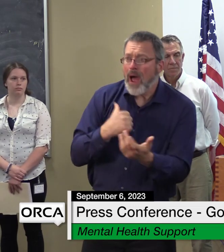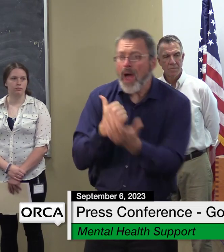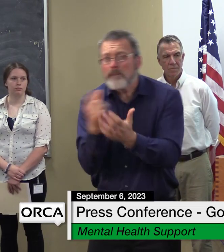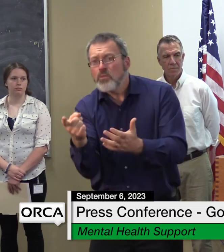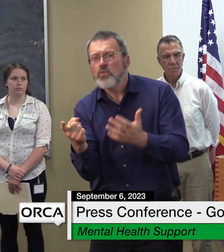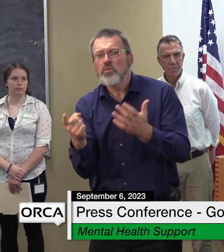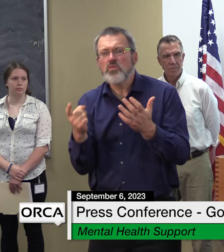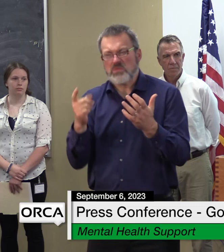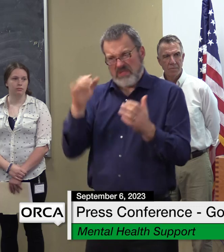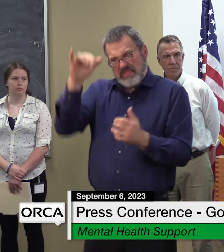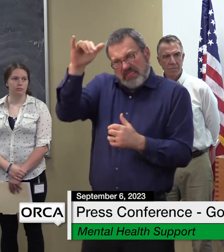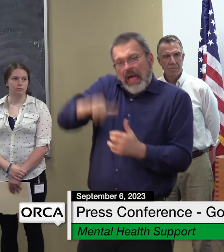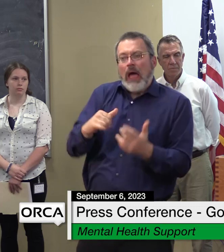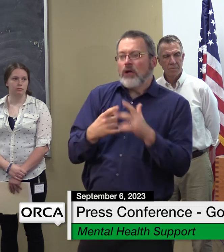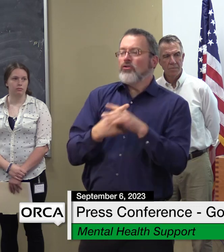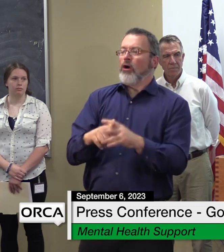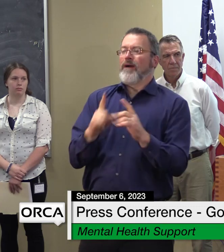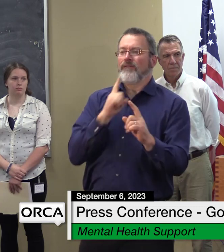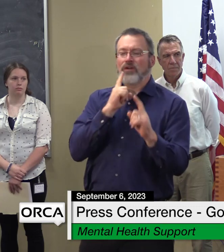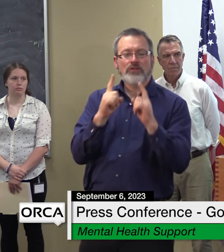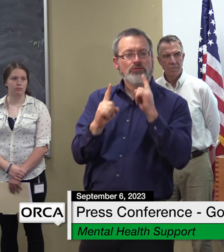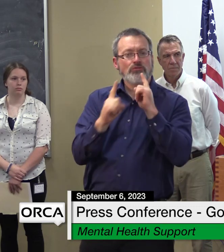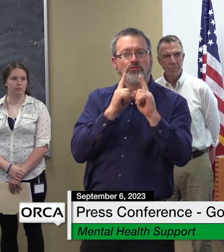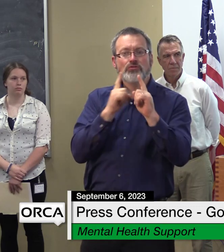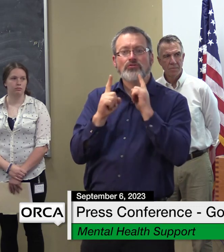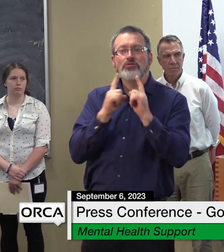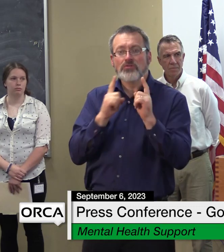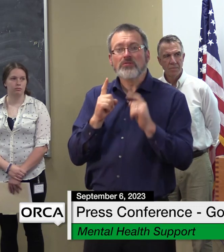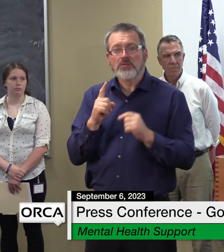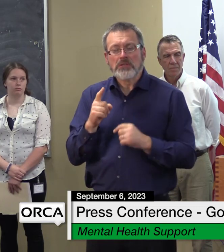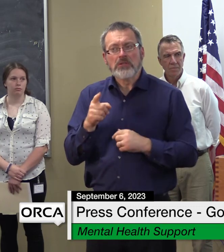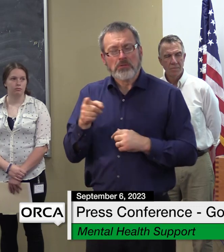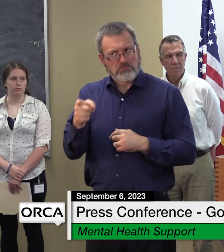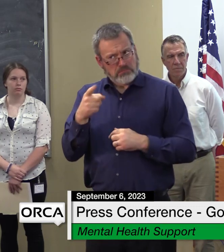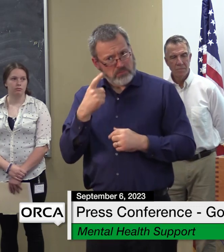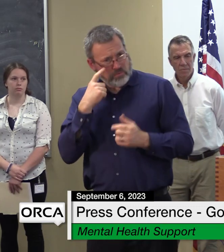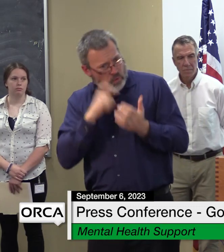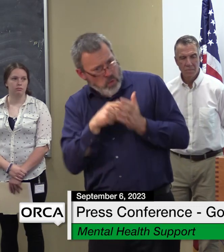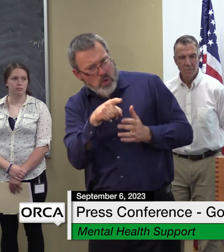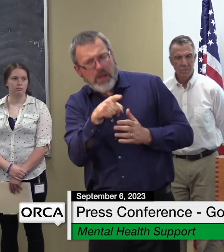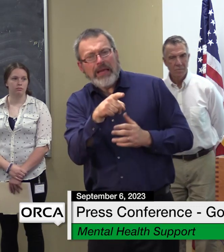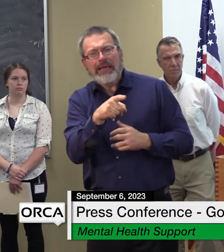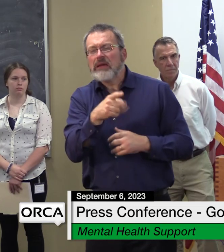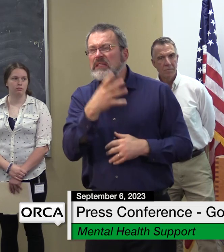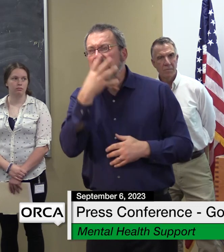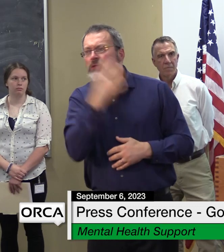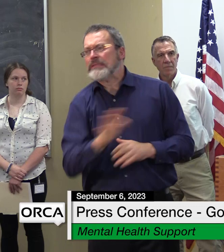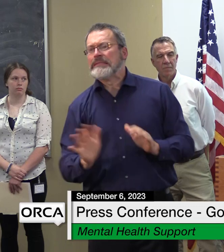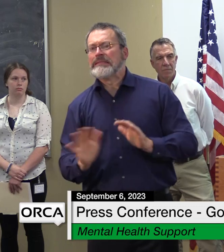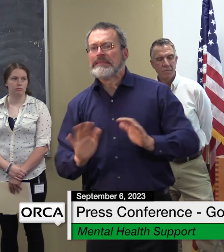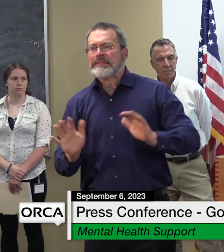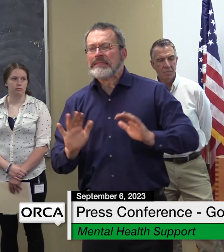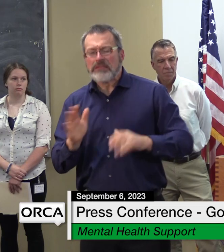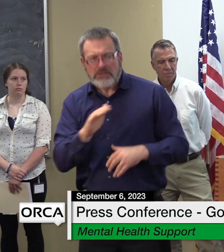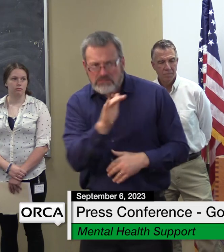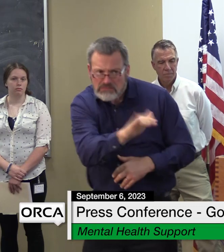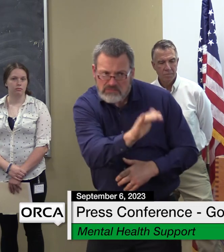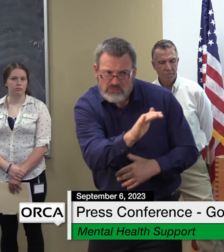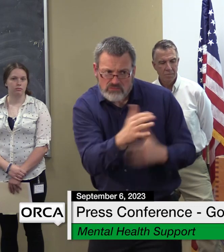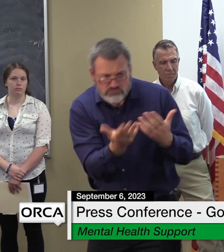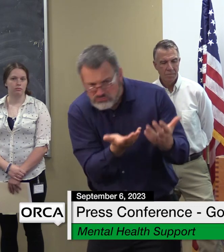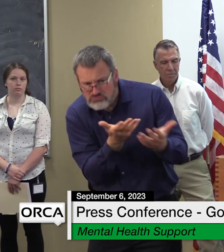acting differently or appears to be struggling, start by asking them how they're truly feeling and letting them know that you're here for